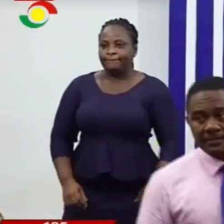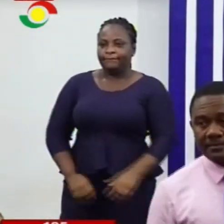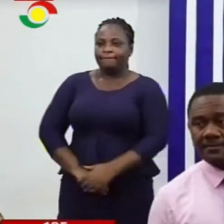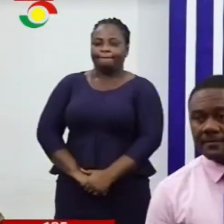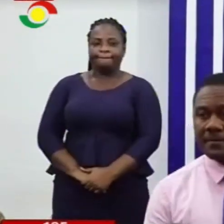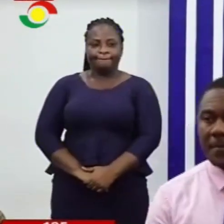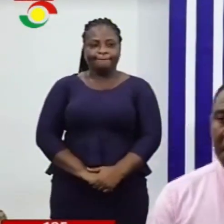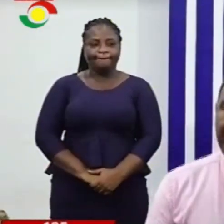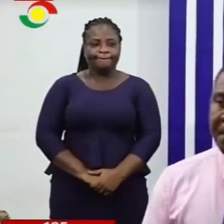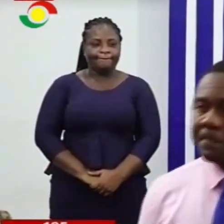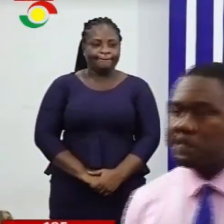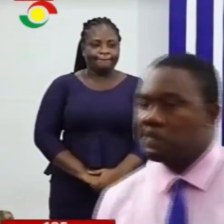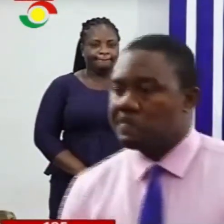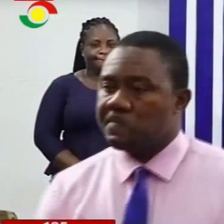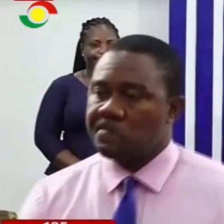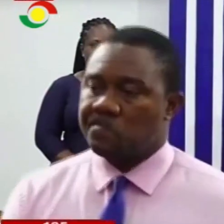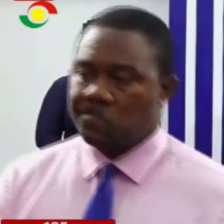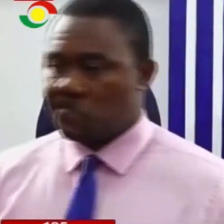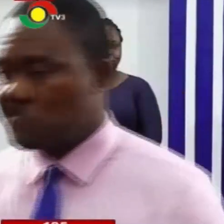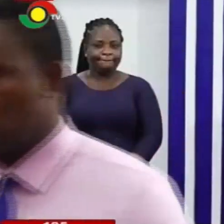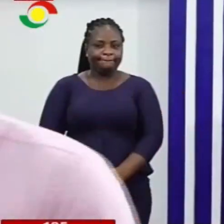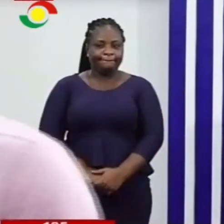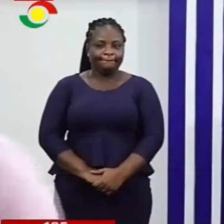so that we can take your questions.